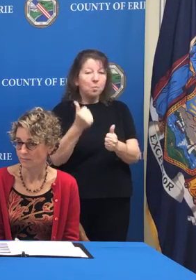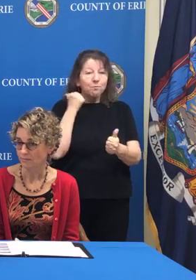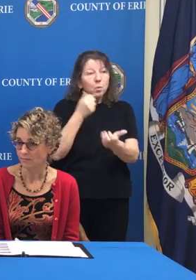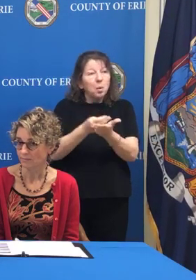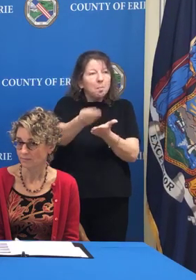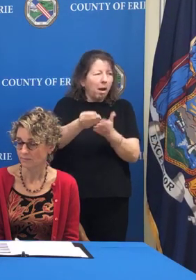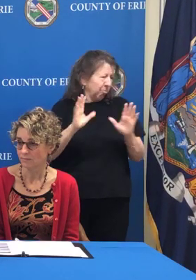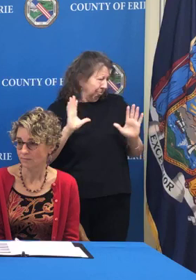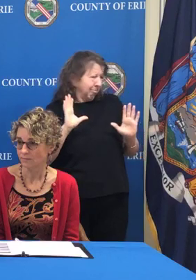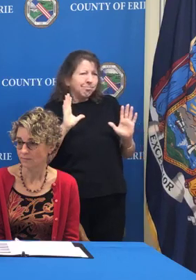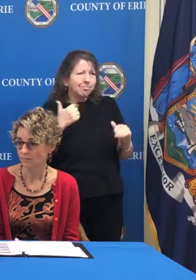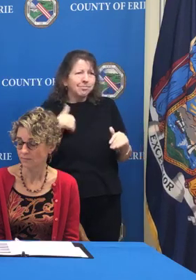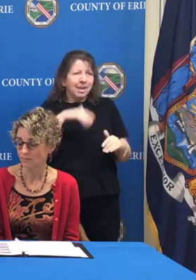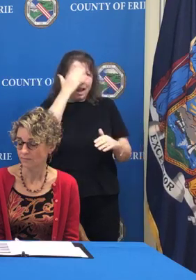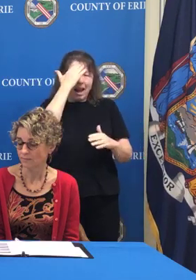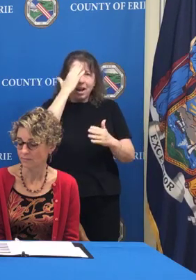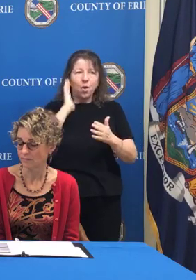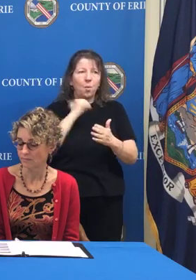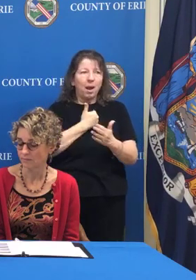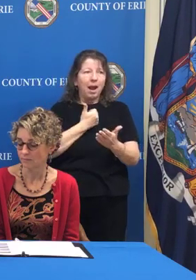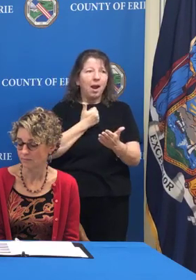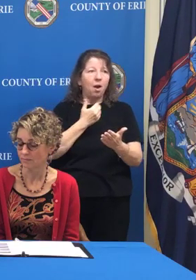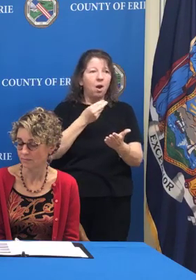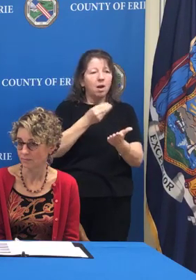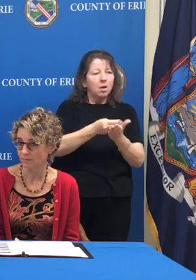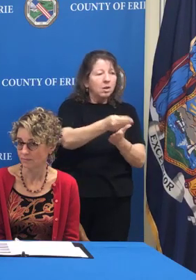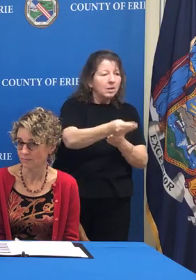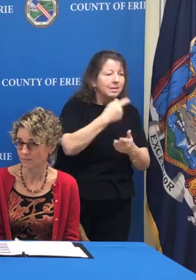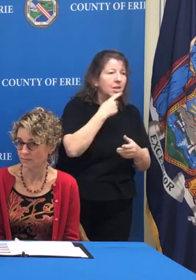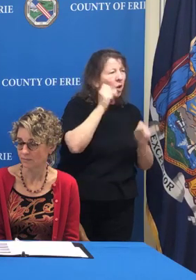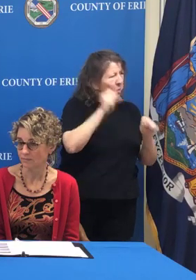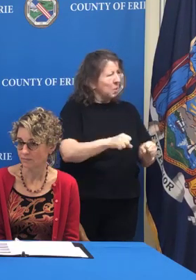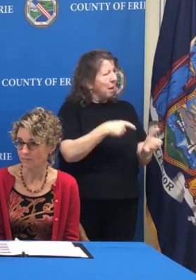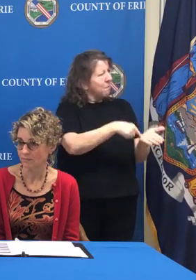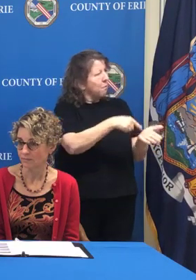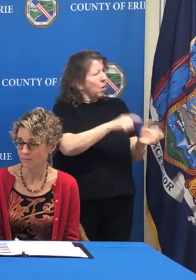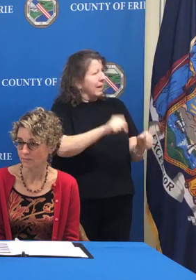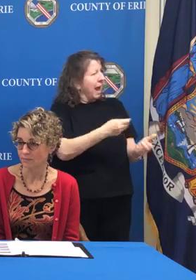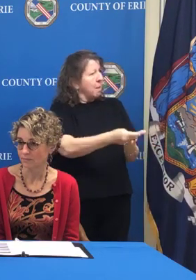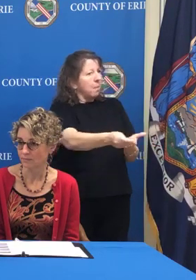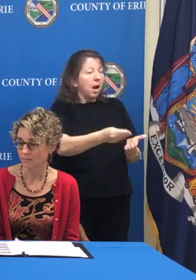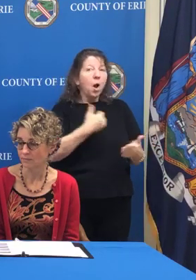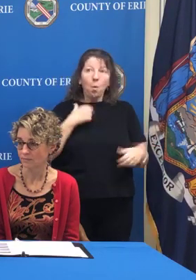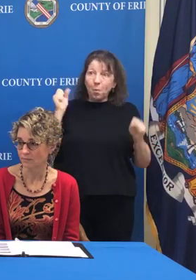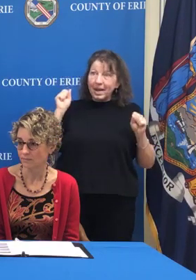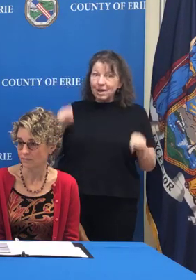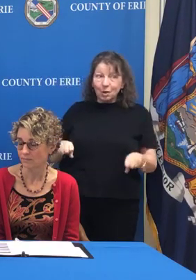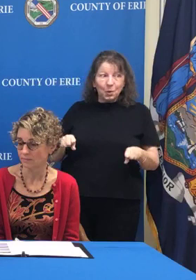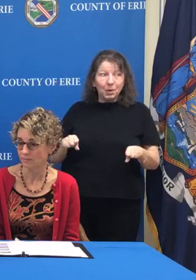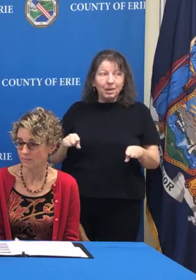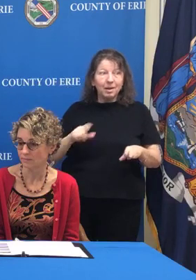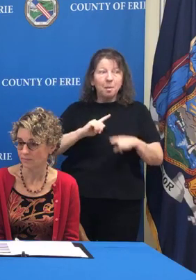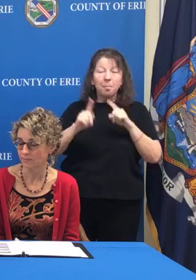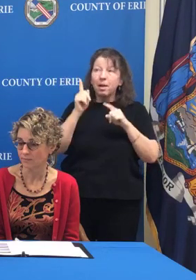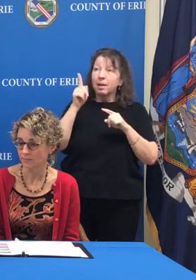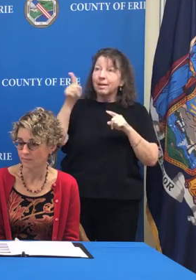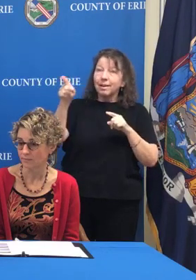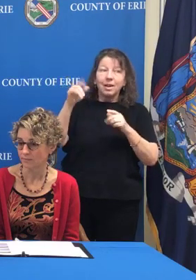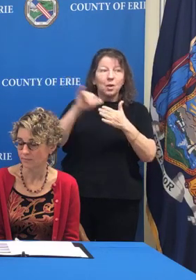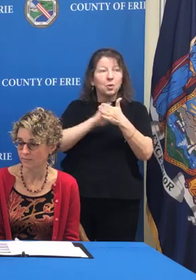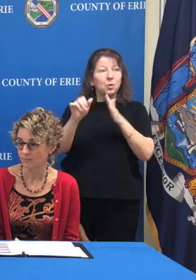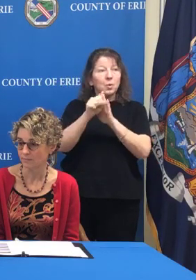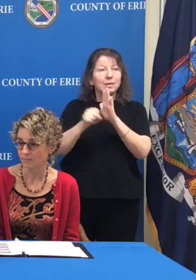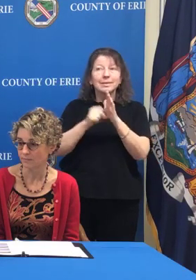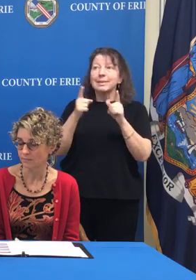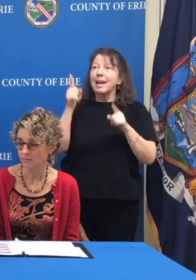know the comptroller issued a report saying that we should be able to buy them. We can't buy them. We're getting them actually from free right now through New York State, but it's not an issue